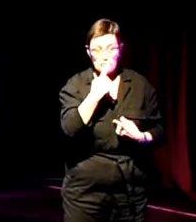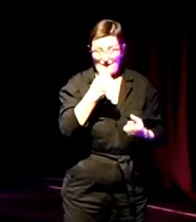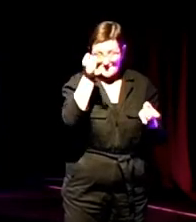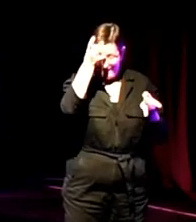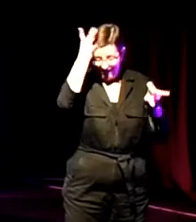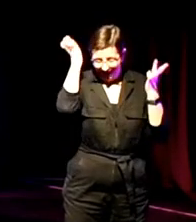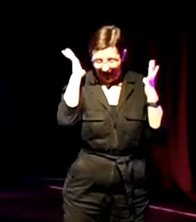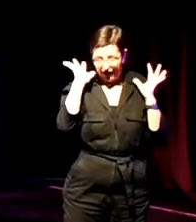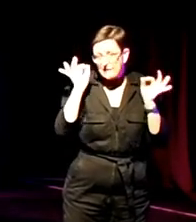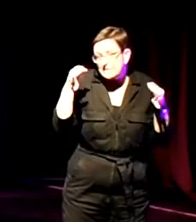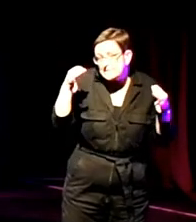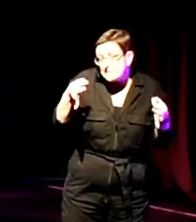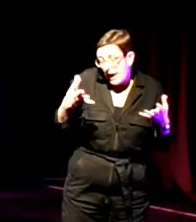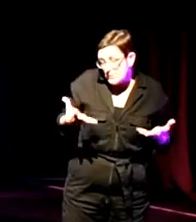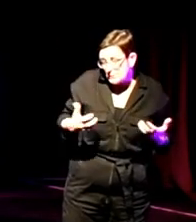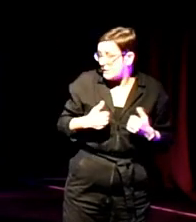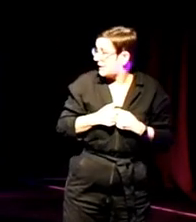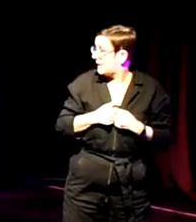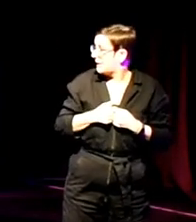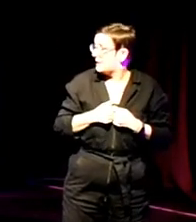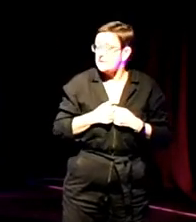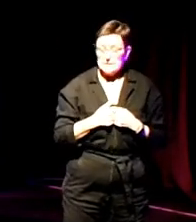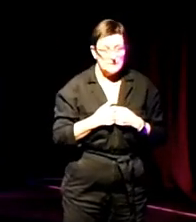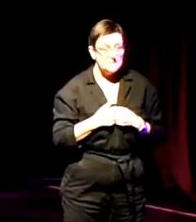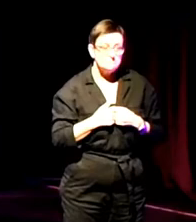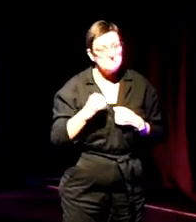today. Shorter in stature.